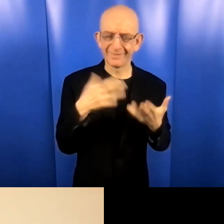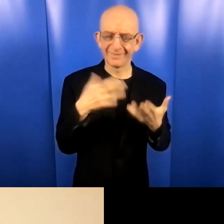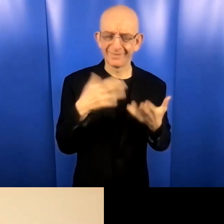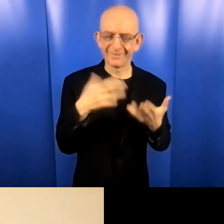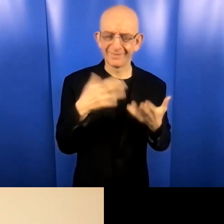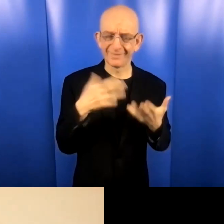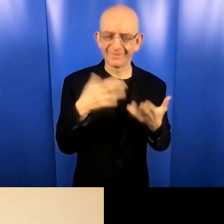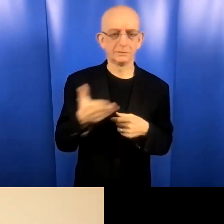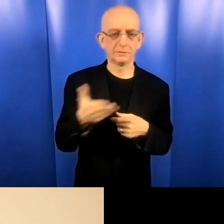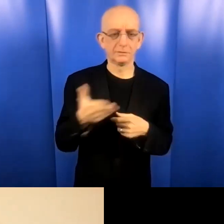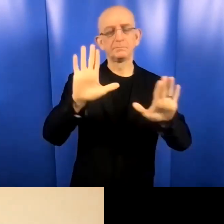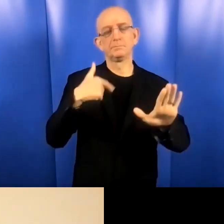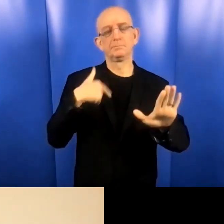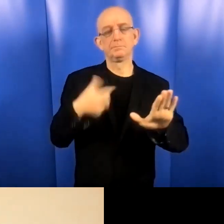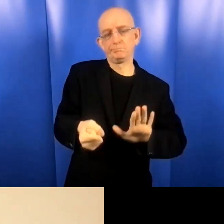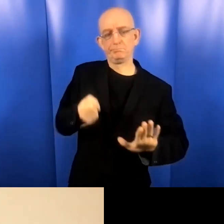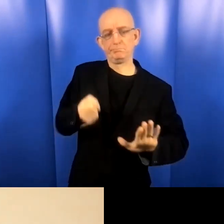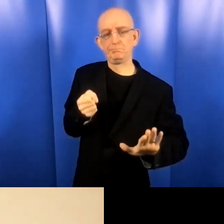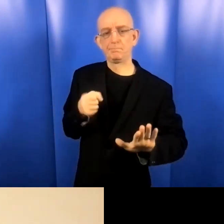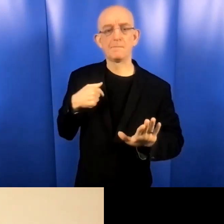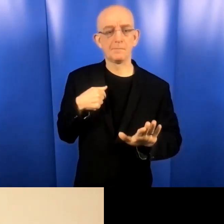further conversation in the next